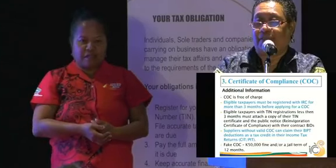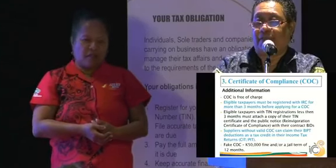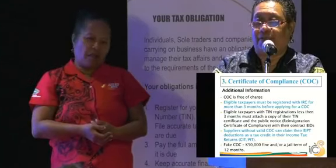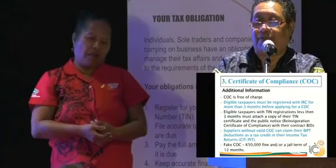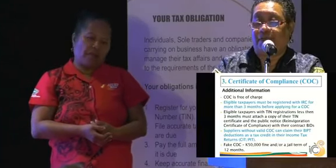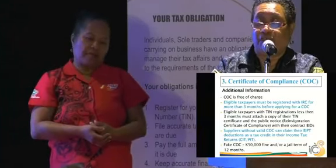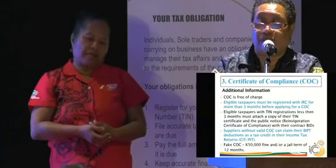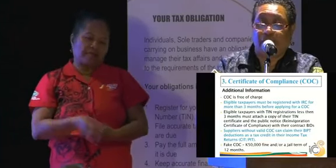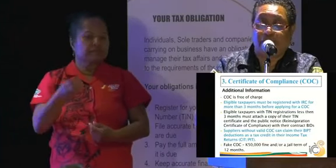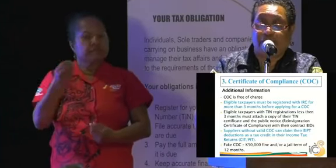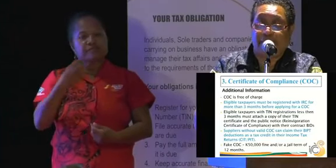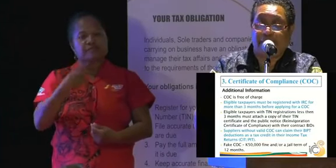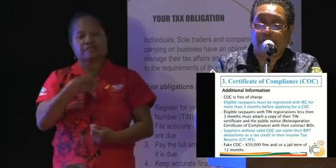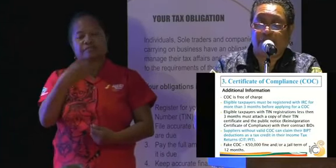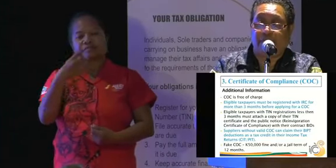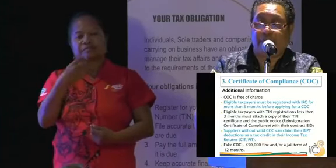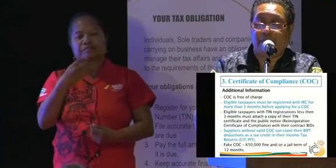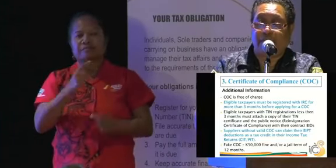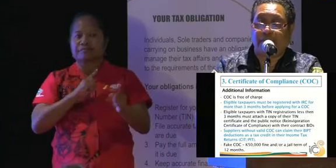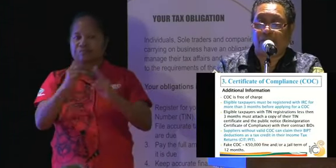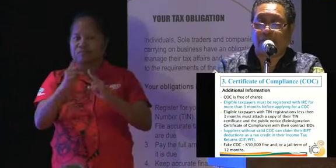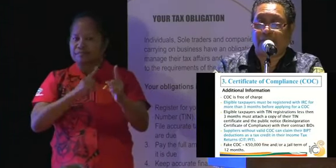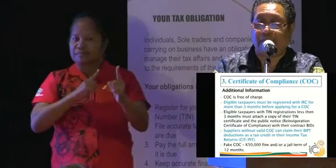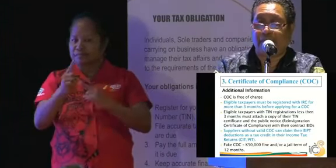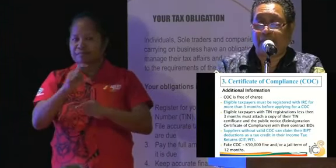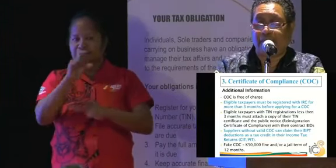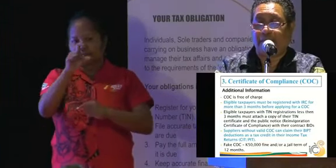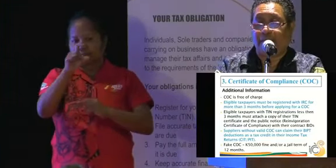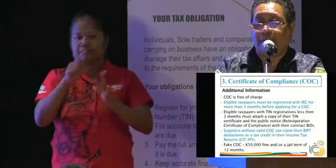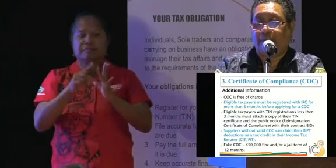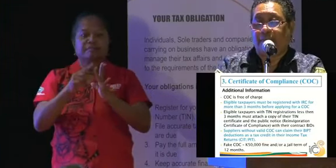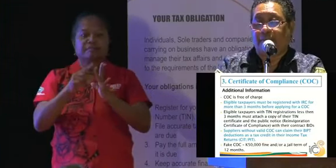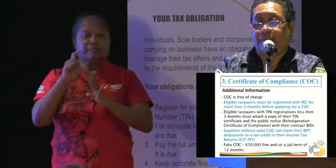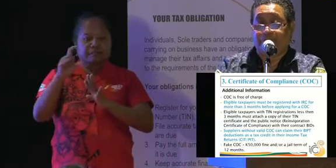Okay, just additional information on COC.